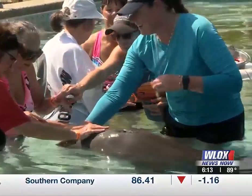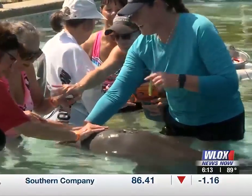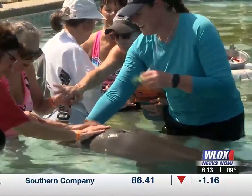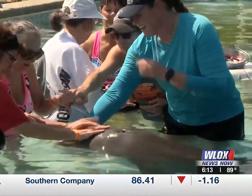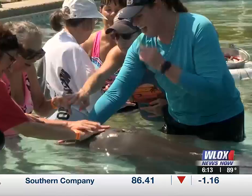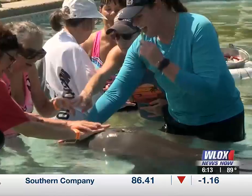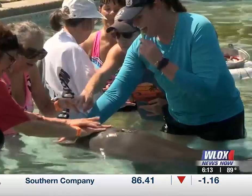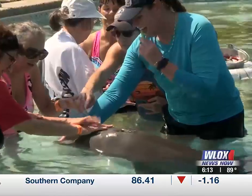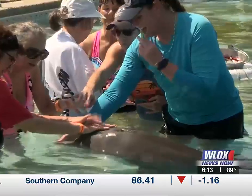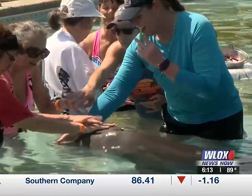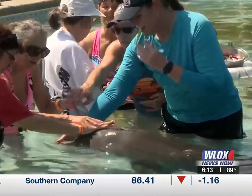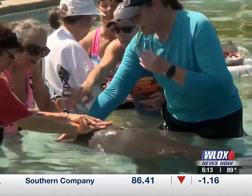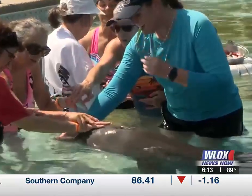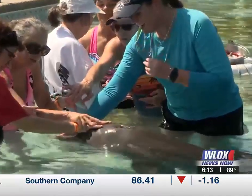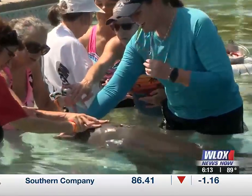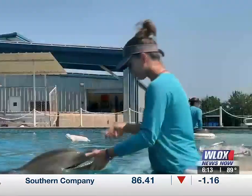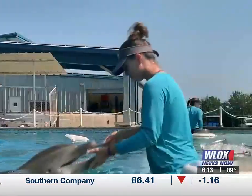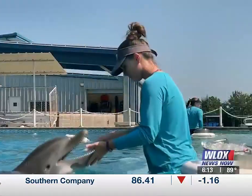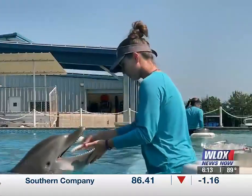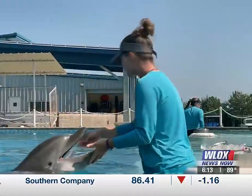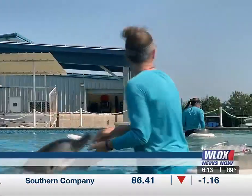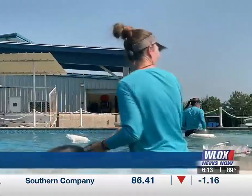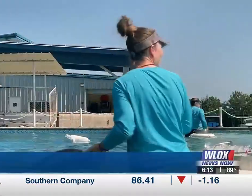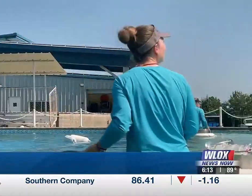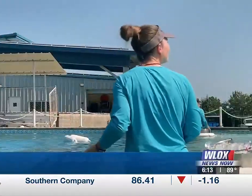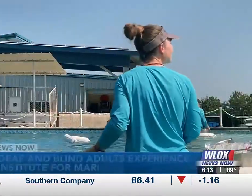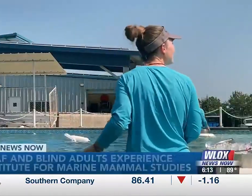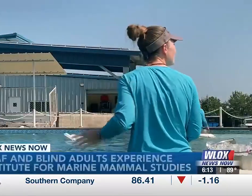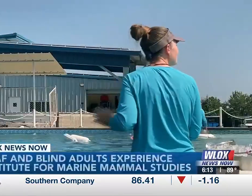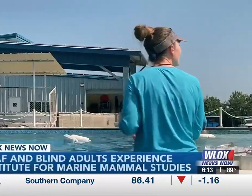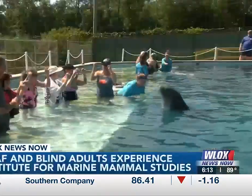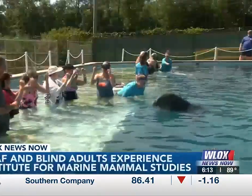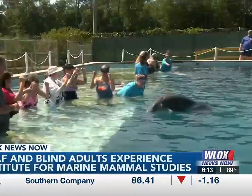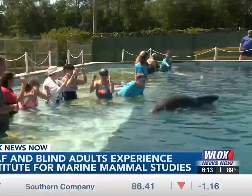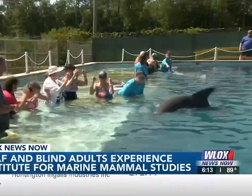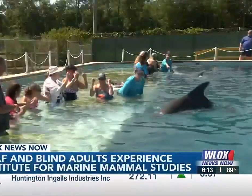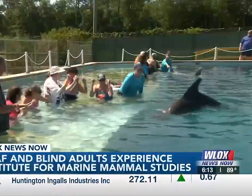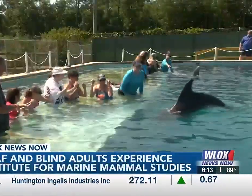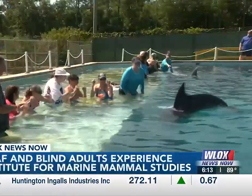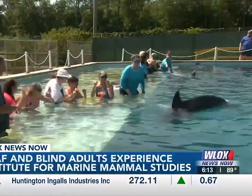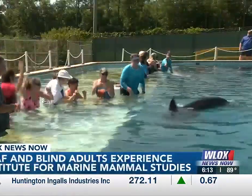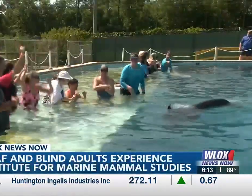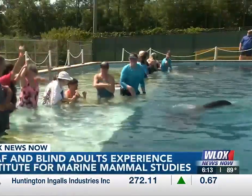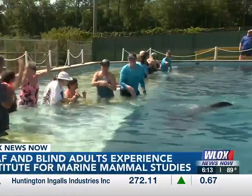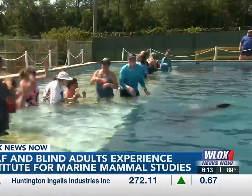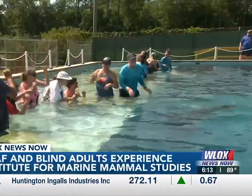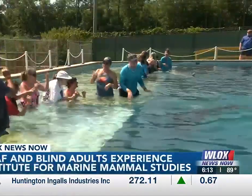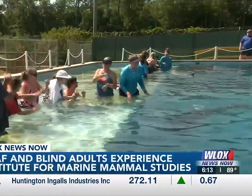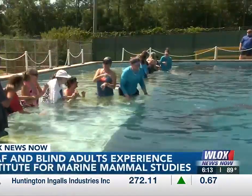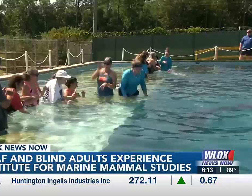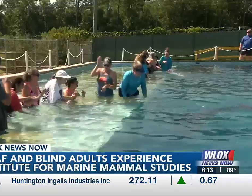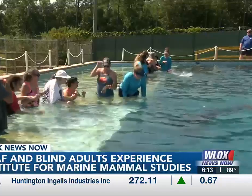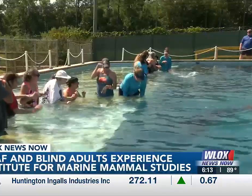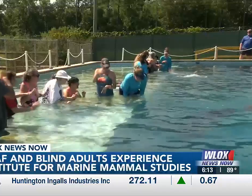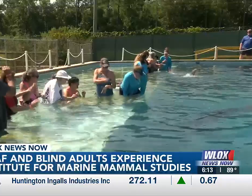You may have heard that noise. You may see the dolphin, but most of these adults cannot. But that isn't stopping them from having fun.